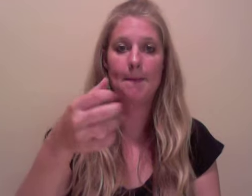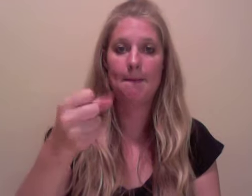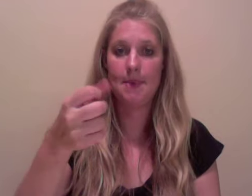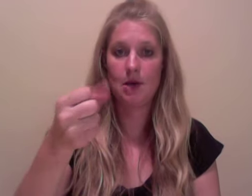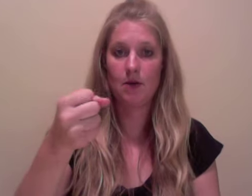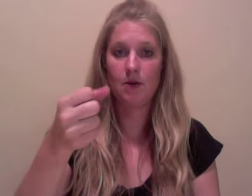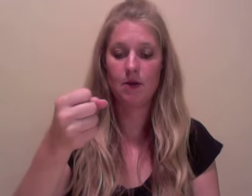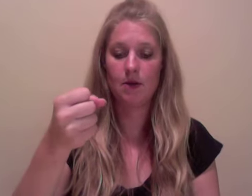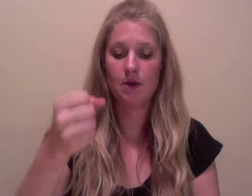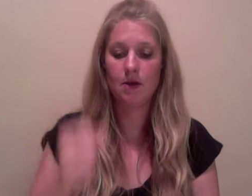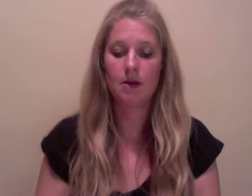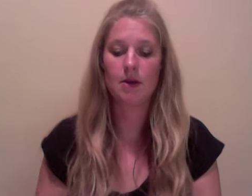And this is how you sign milk.